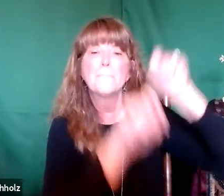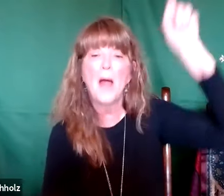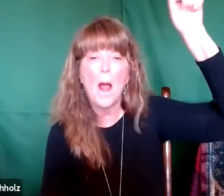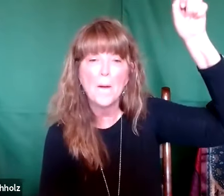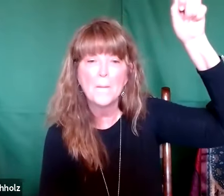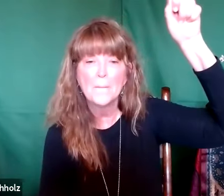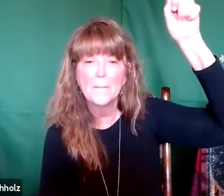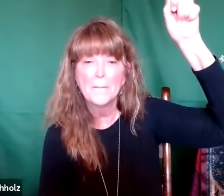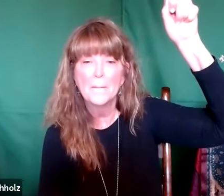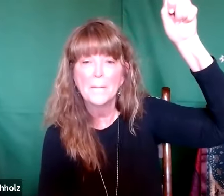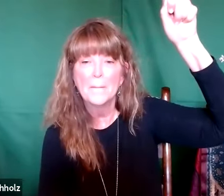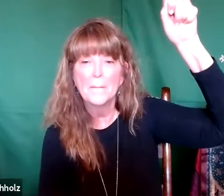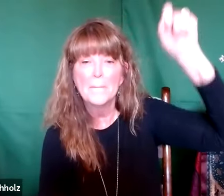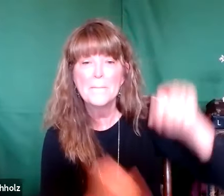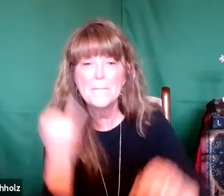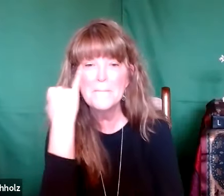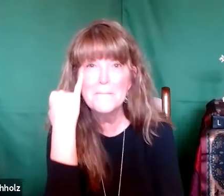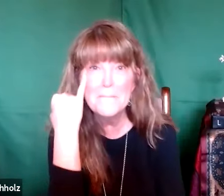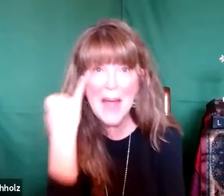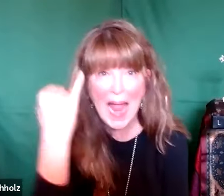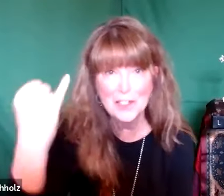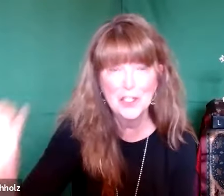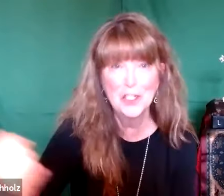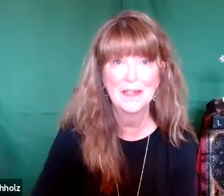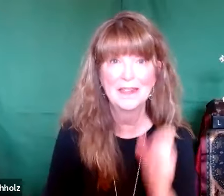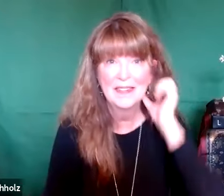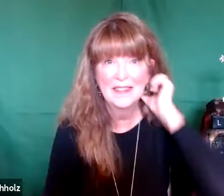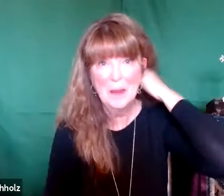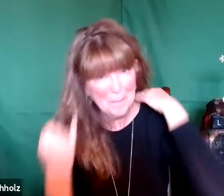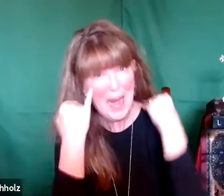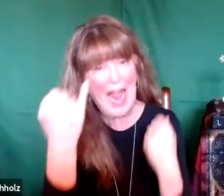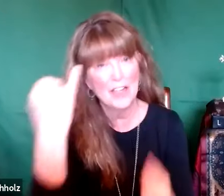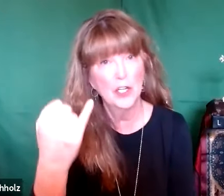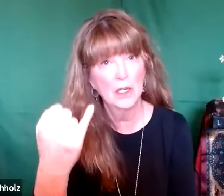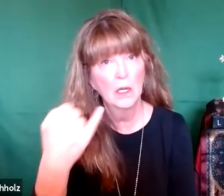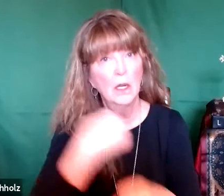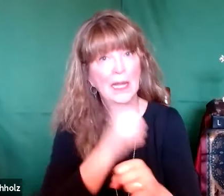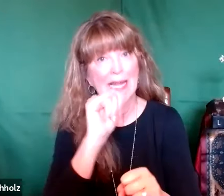the curtain tore from top to bottom. Can you imagine that?